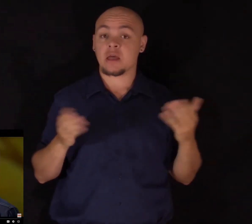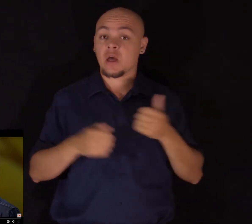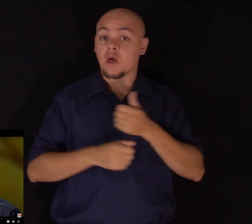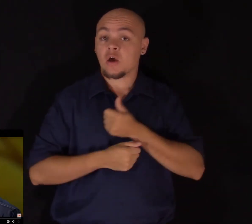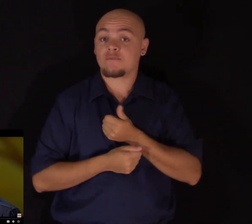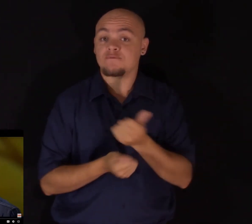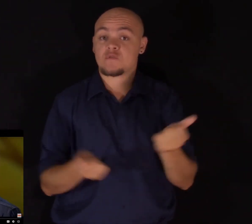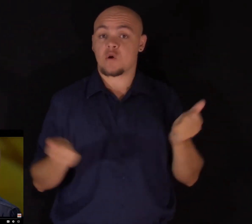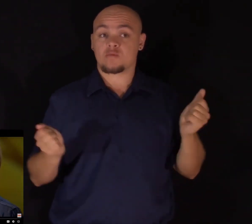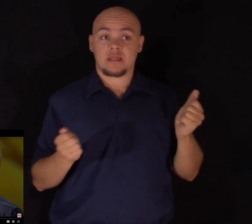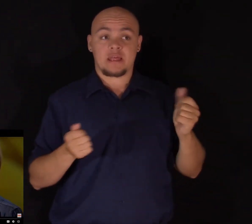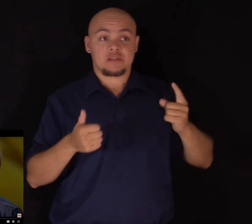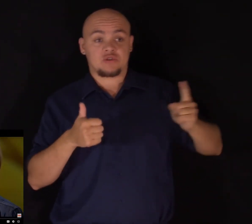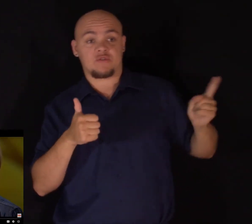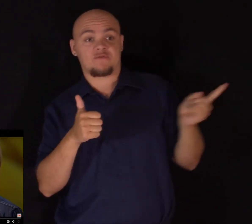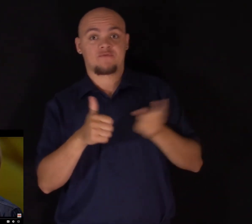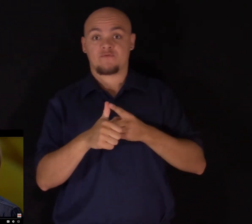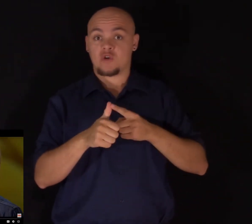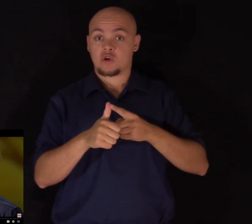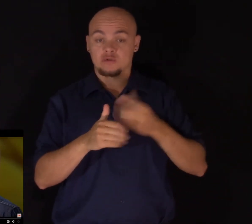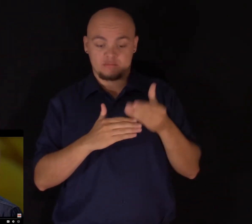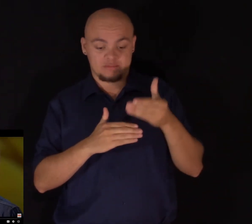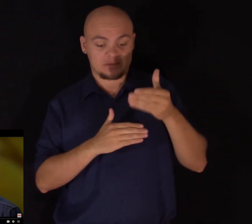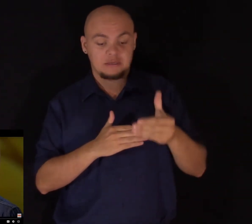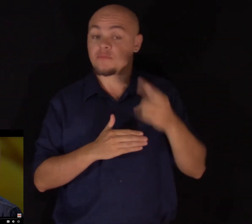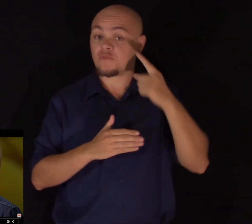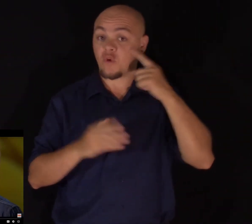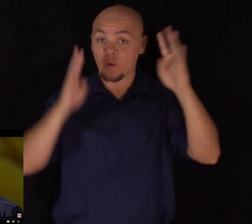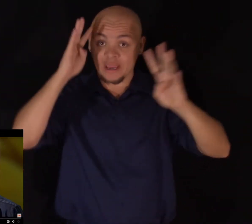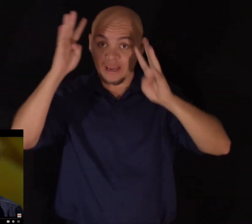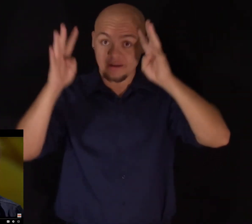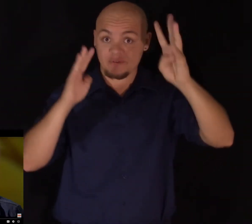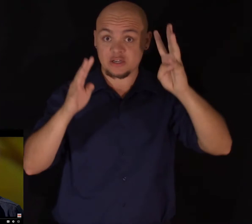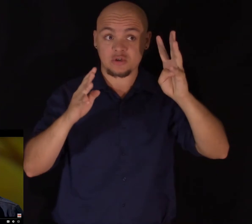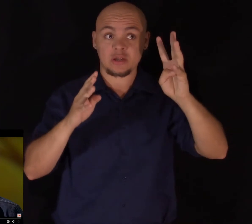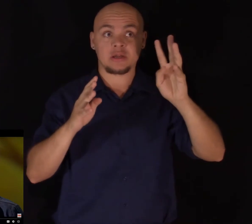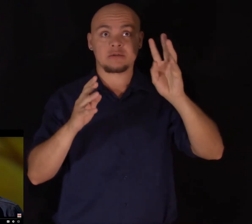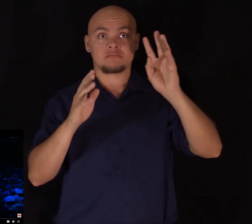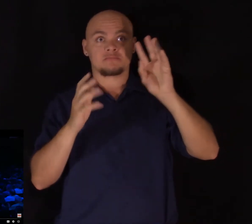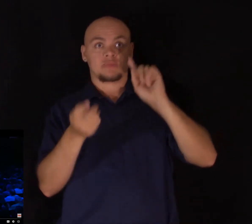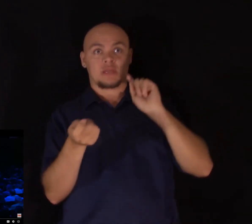vulnerability is the birthplace of innovation, creativity, and change.